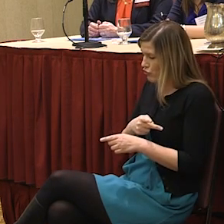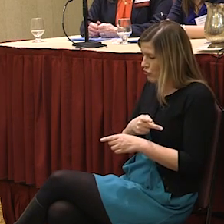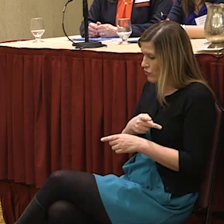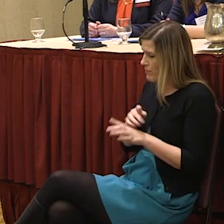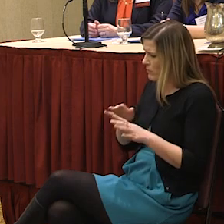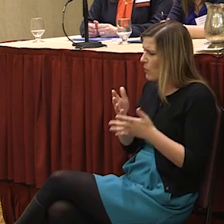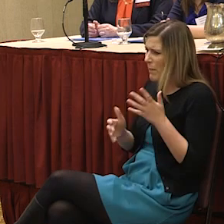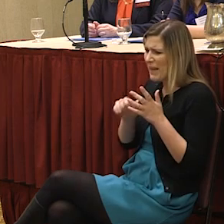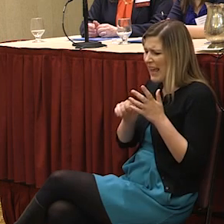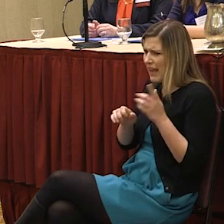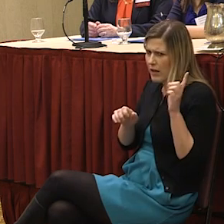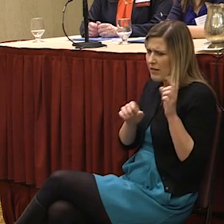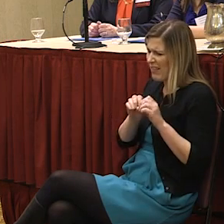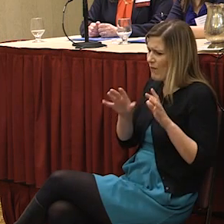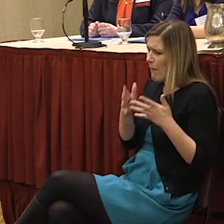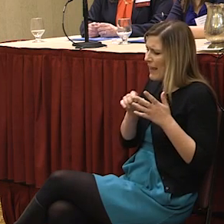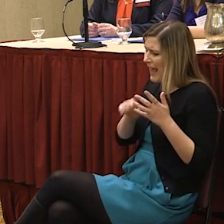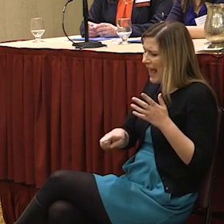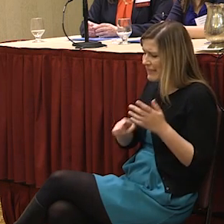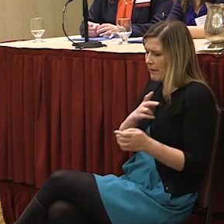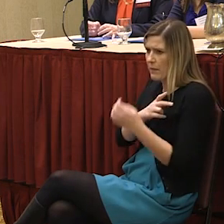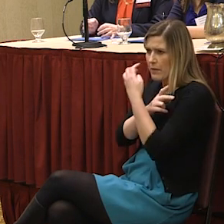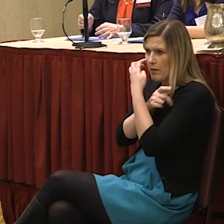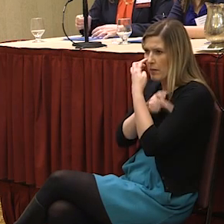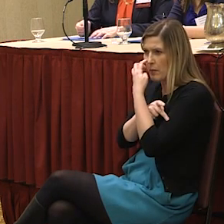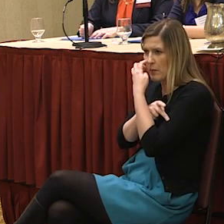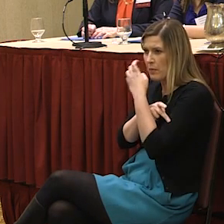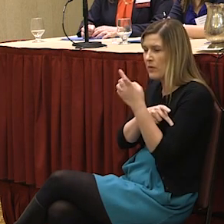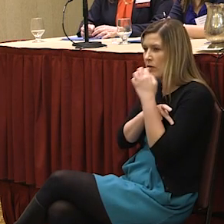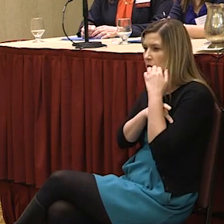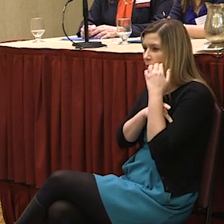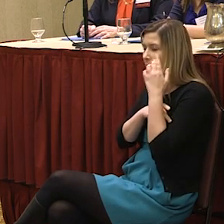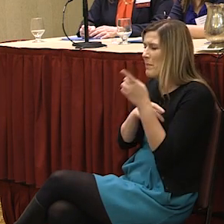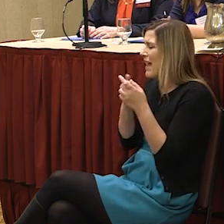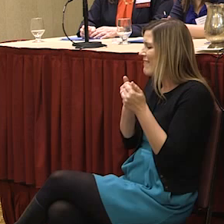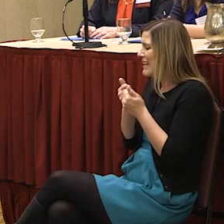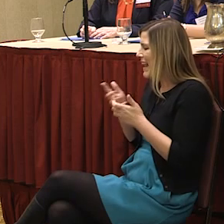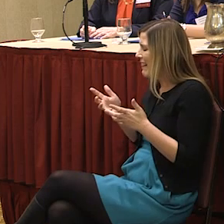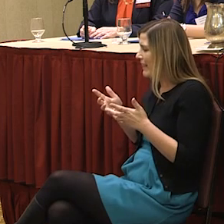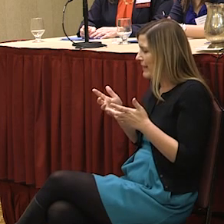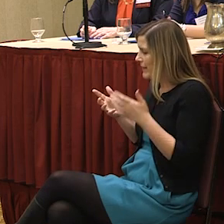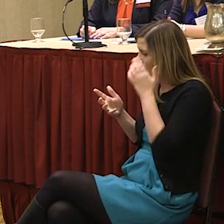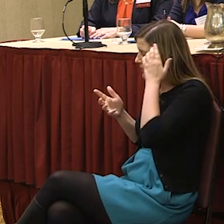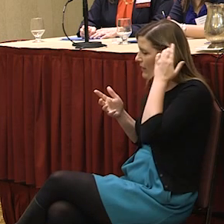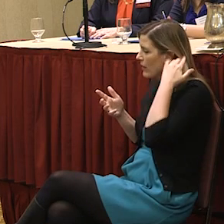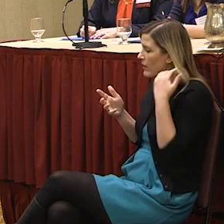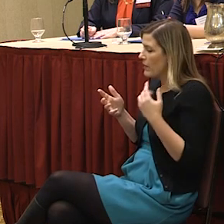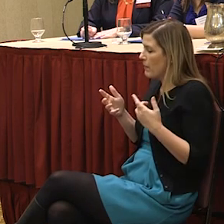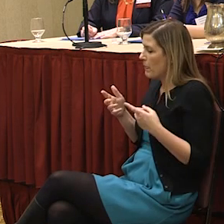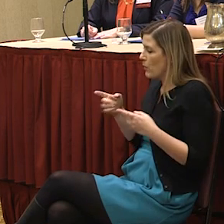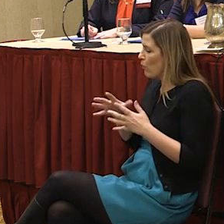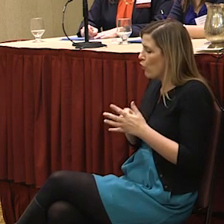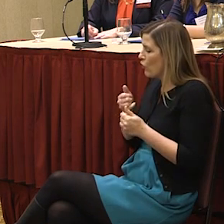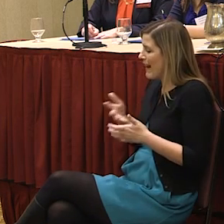patient experience as one of the kind of. Has anything come out in terms of something that could be helpful generalizing? We